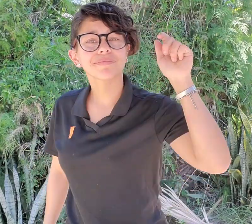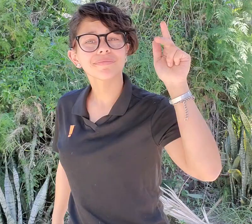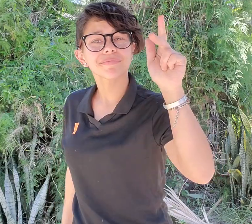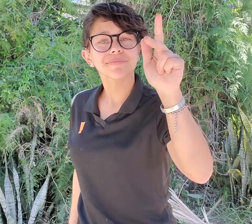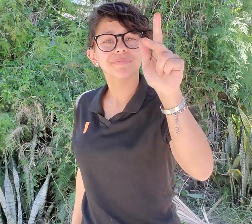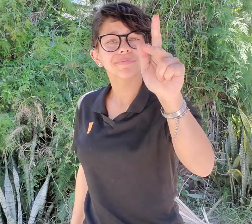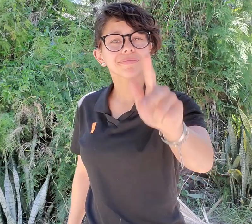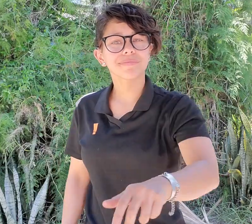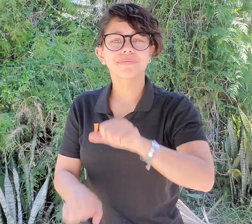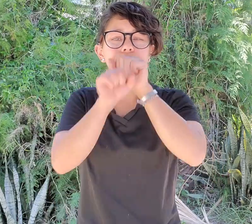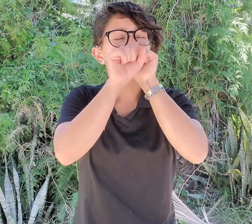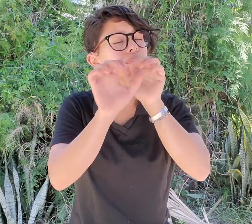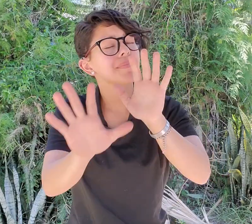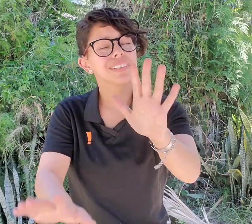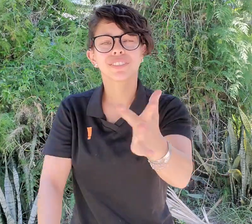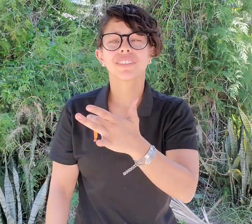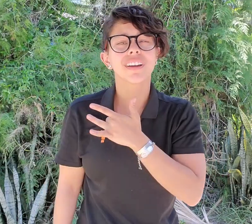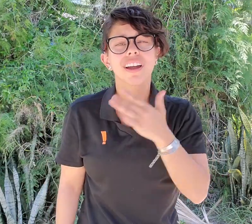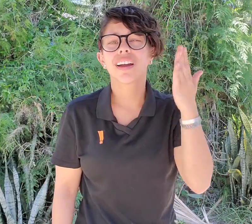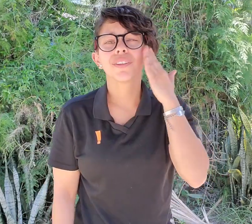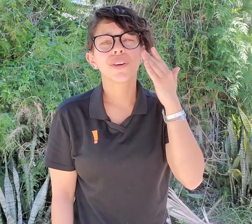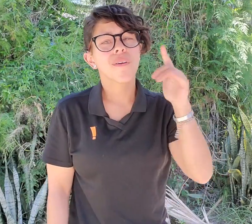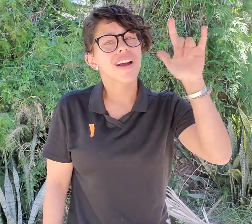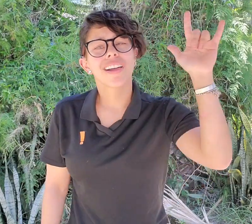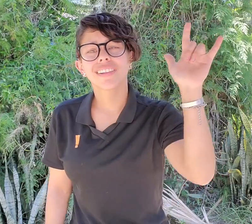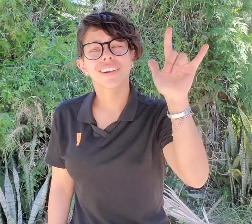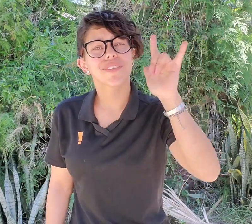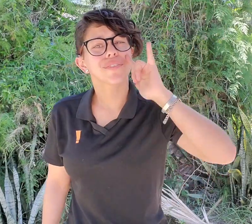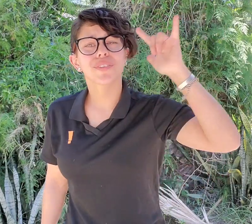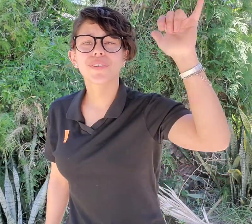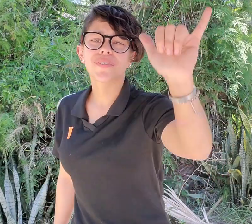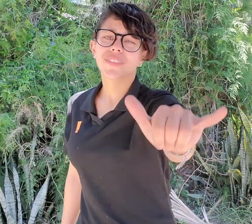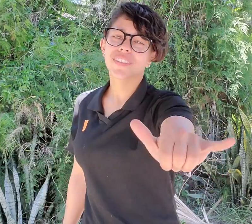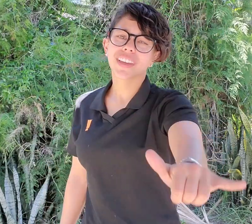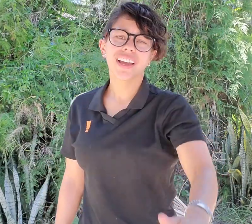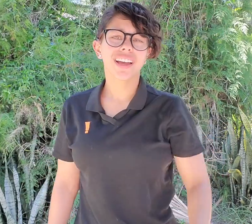pay you back. Bless your heart, no, I love you for that.